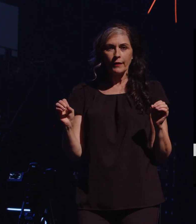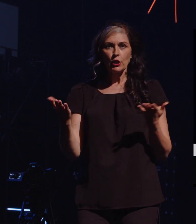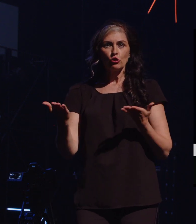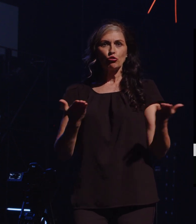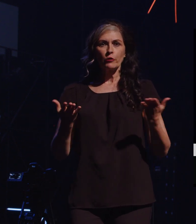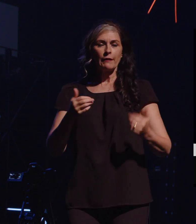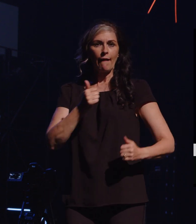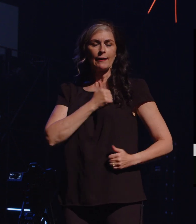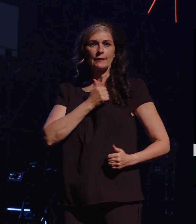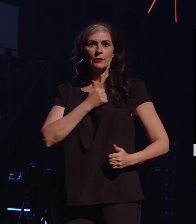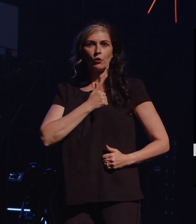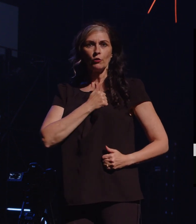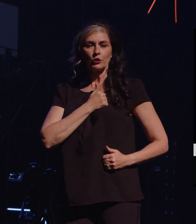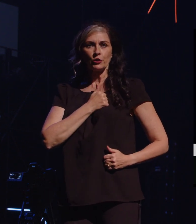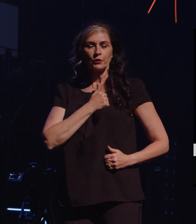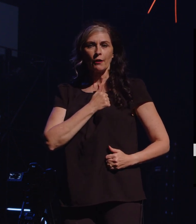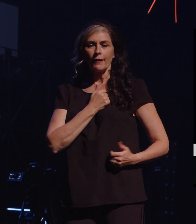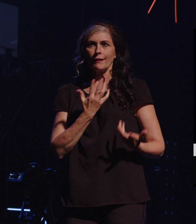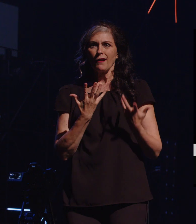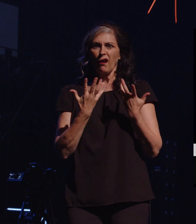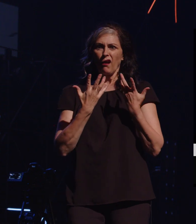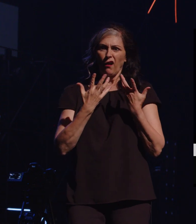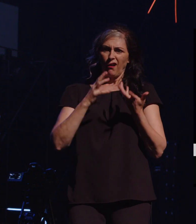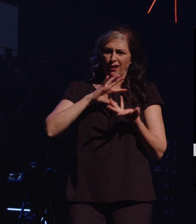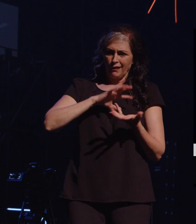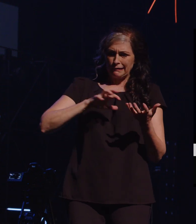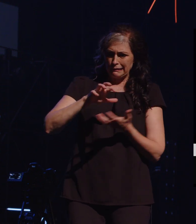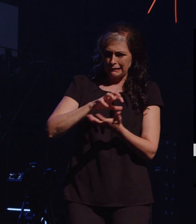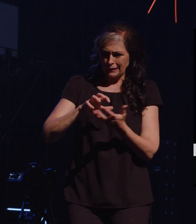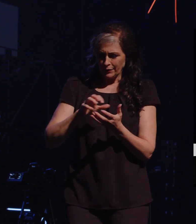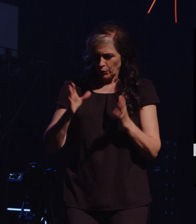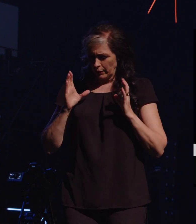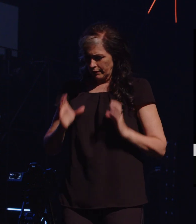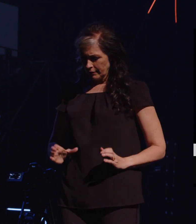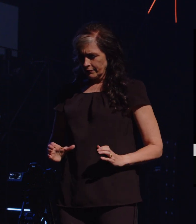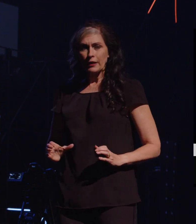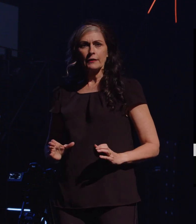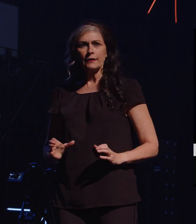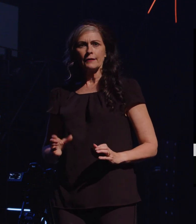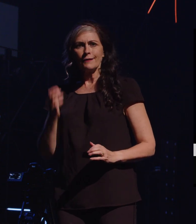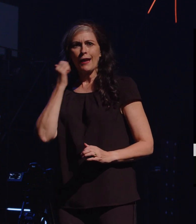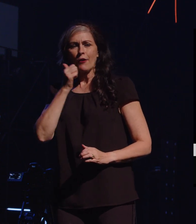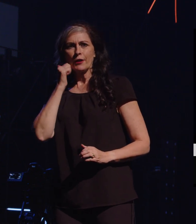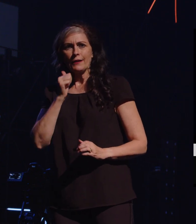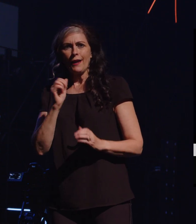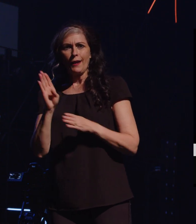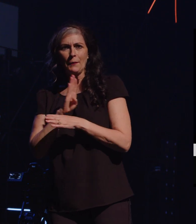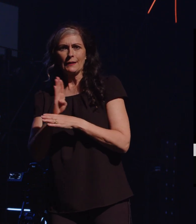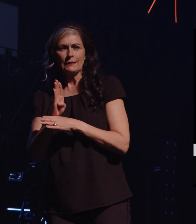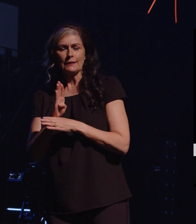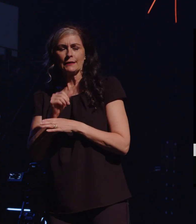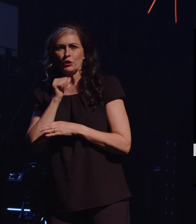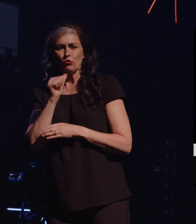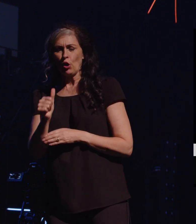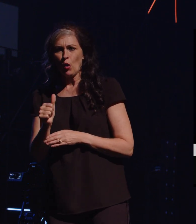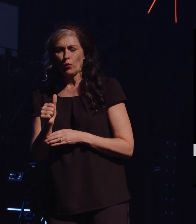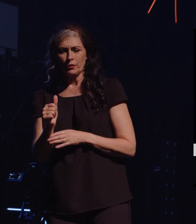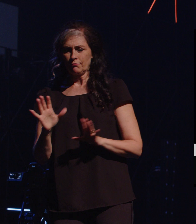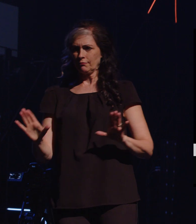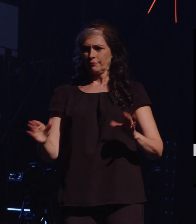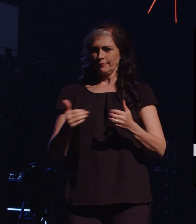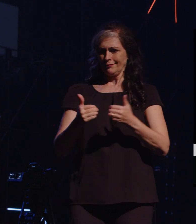soldier gets entangled in little civilian affairs. Don't just get tangled in this little stuff going on